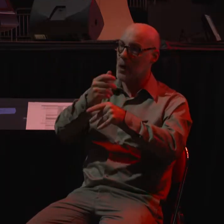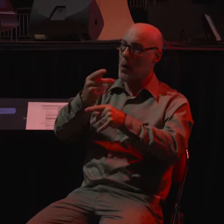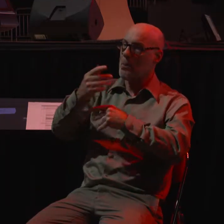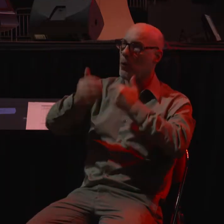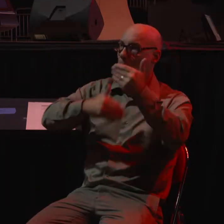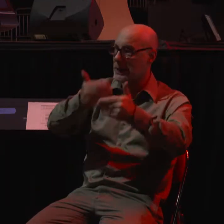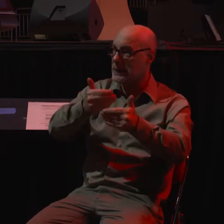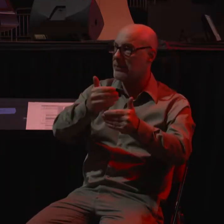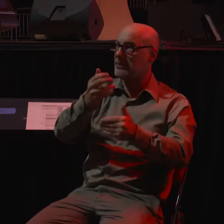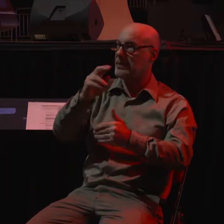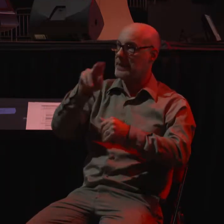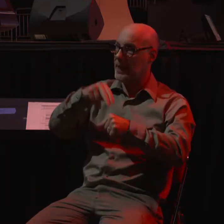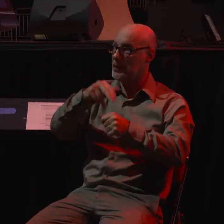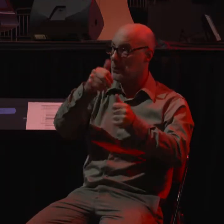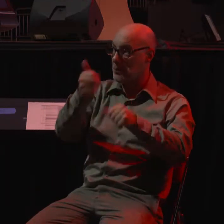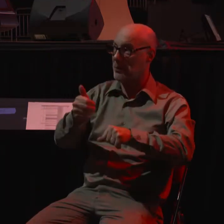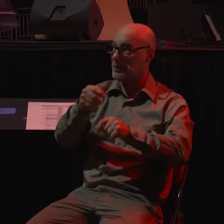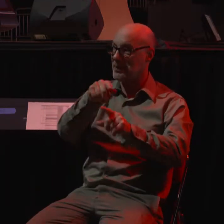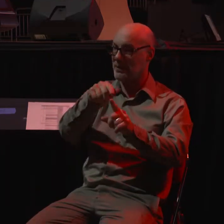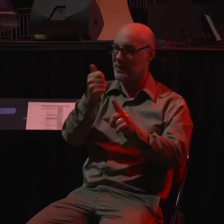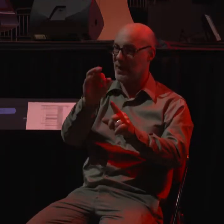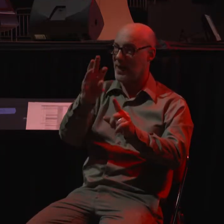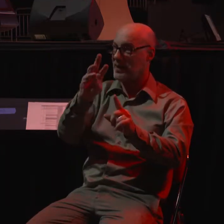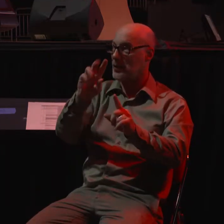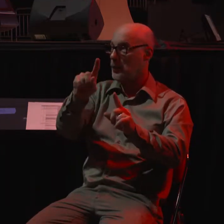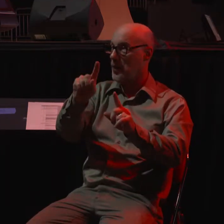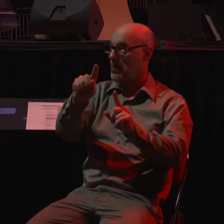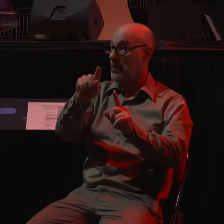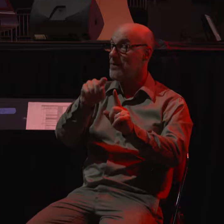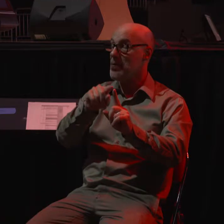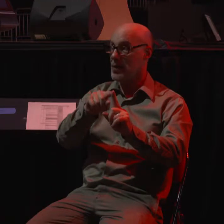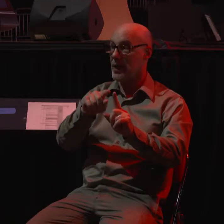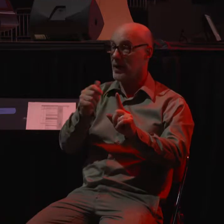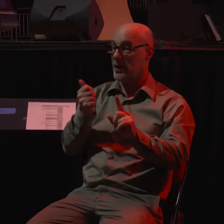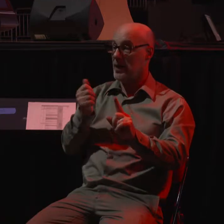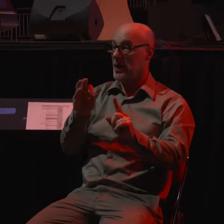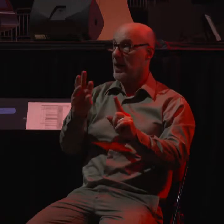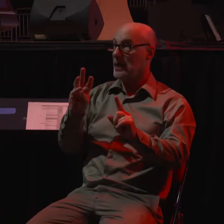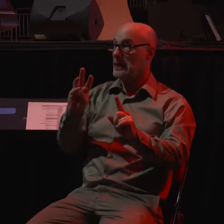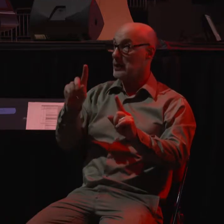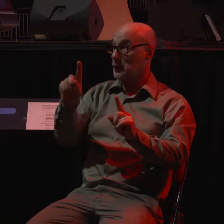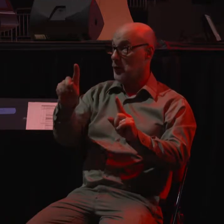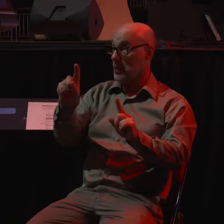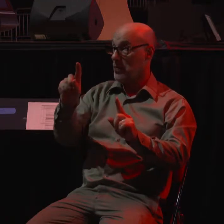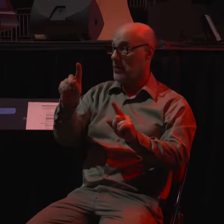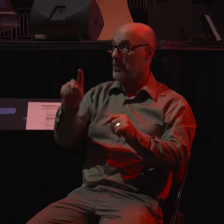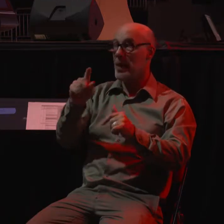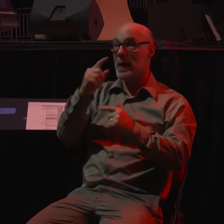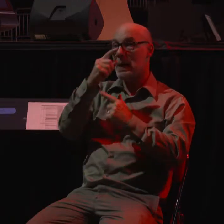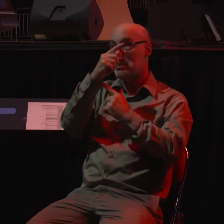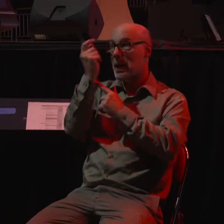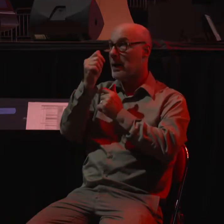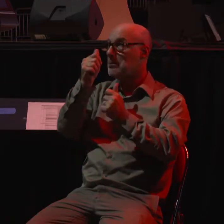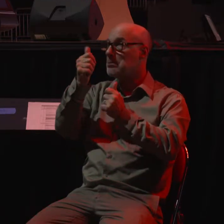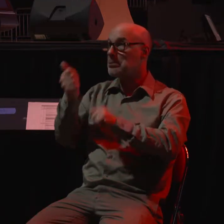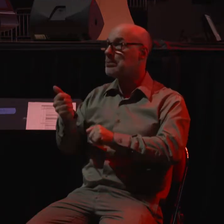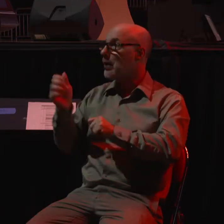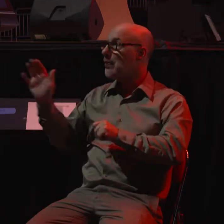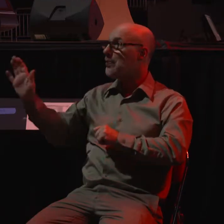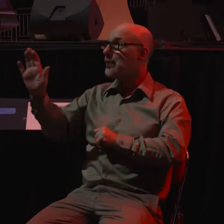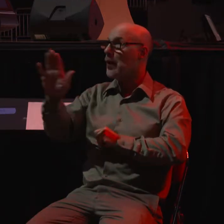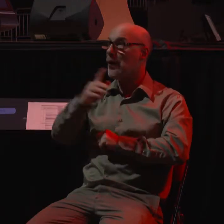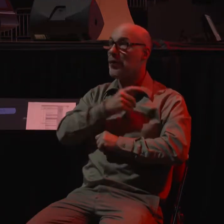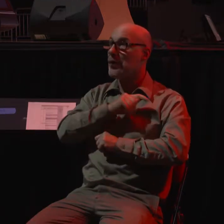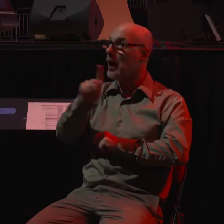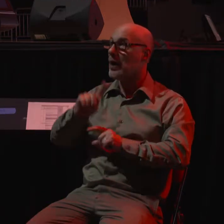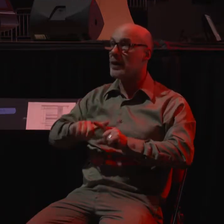In 1961, there weren't significant theological differences among Black Baptists.